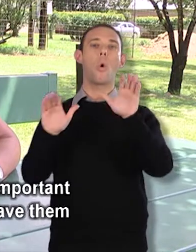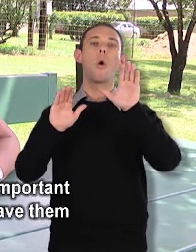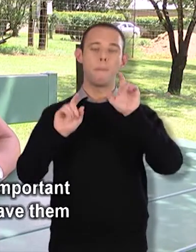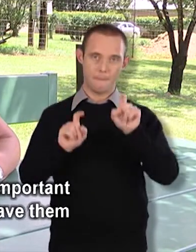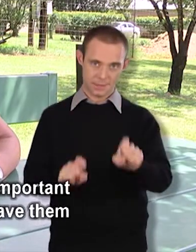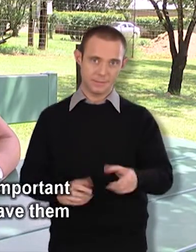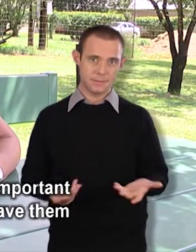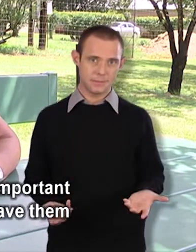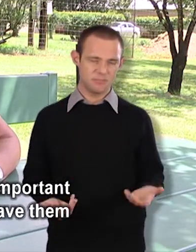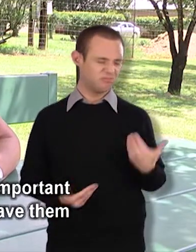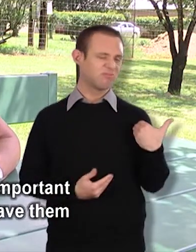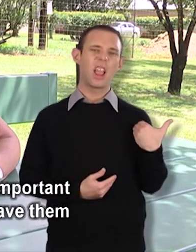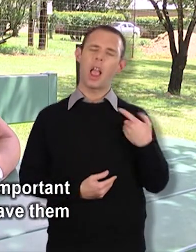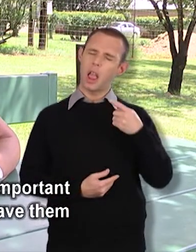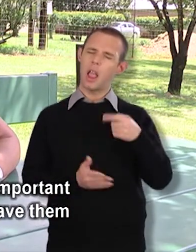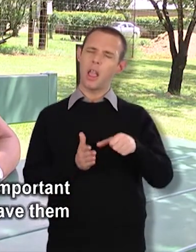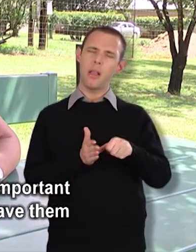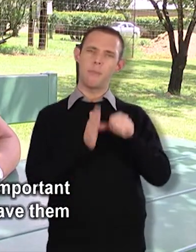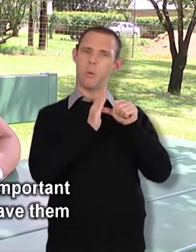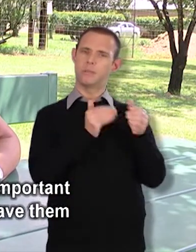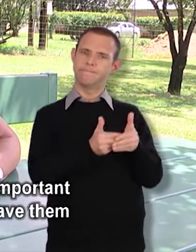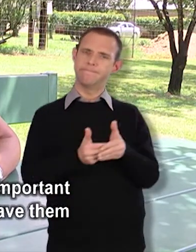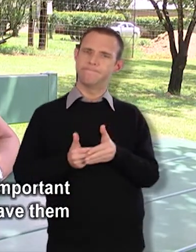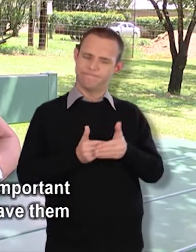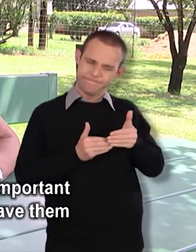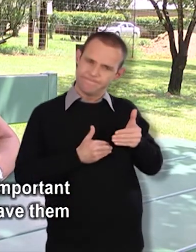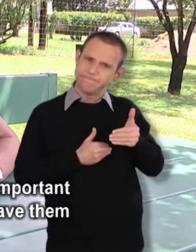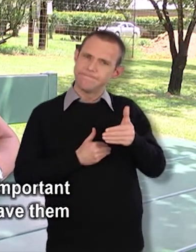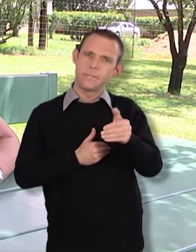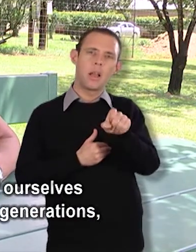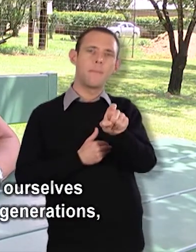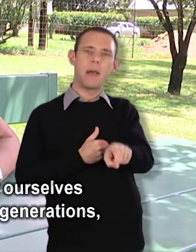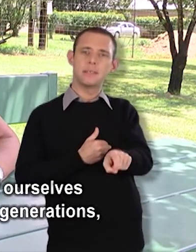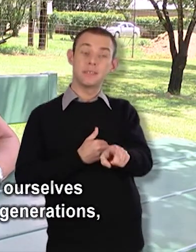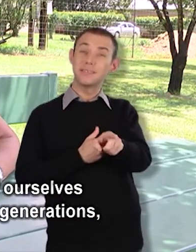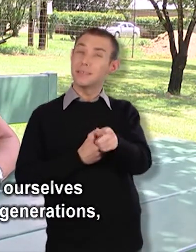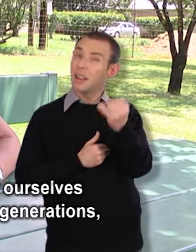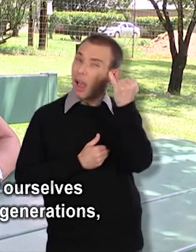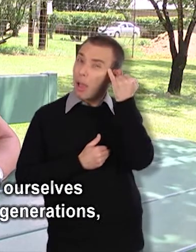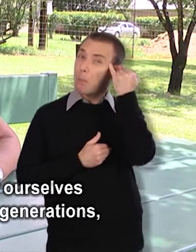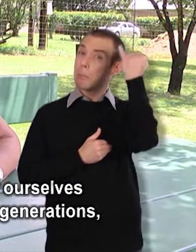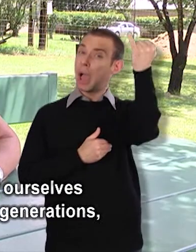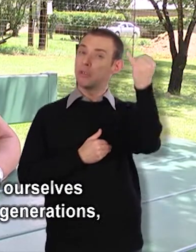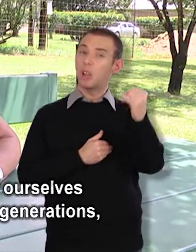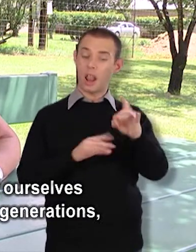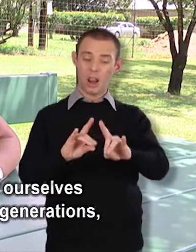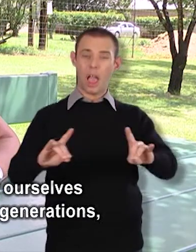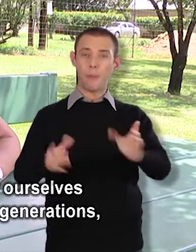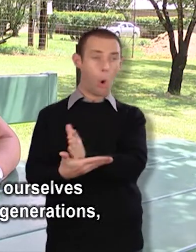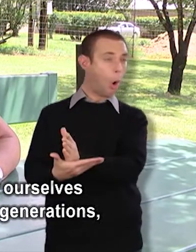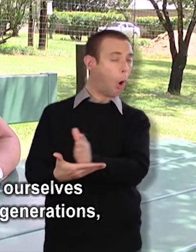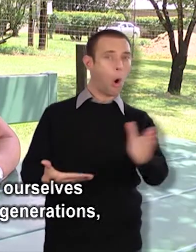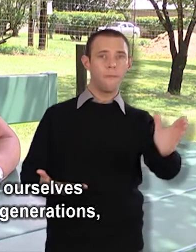heritage. It's really important for us to save them not only for ourselves